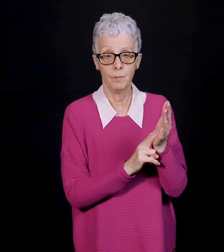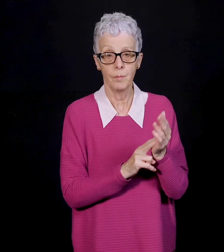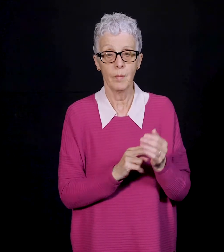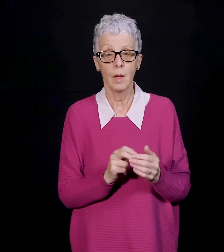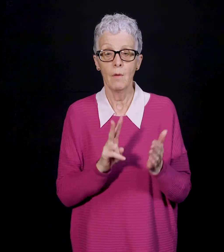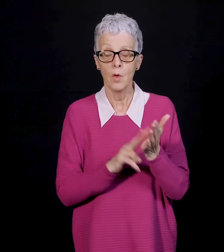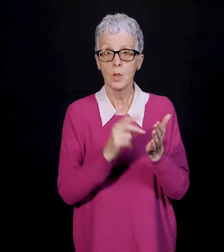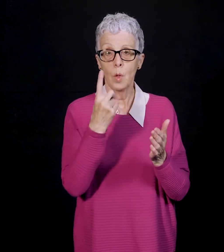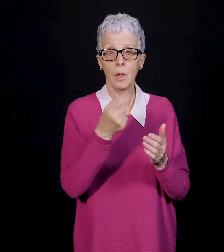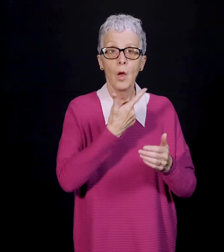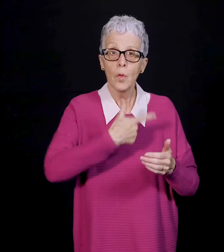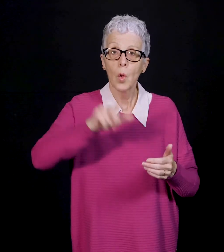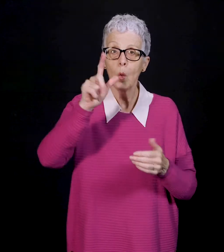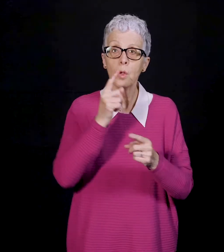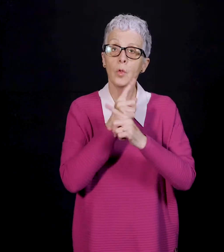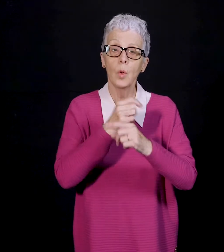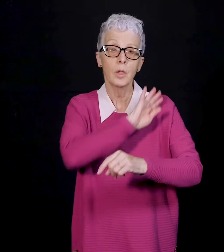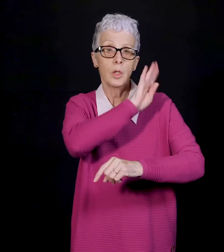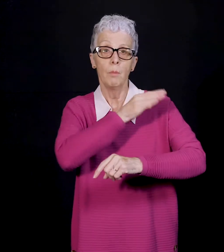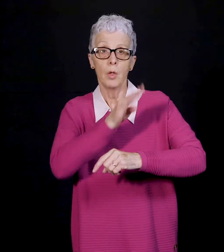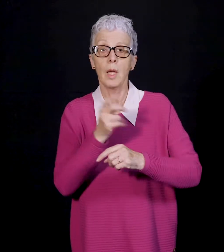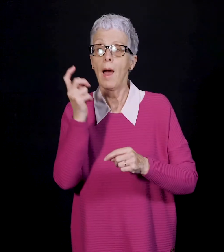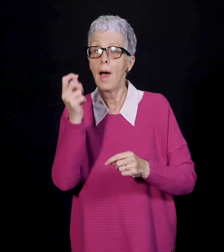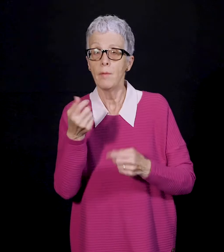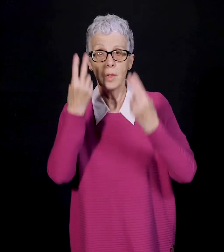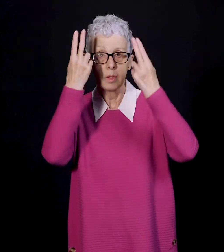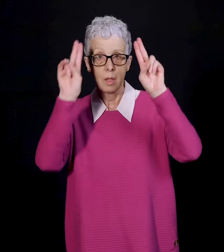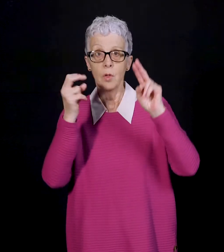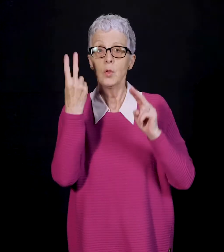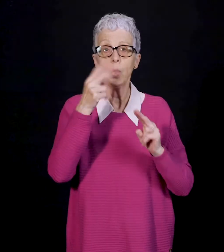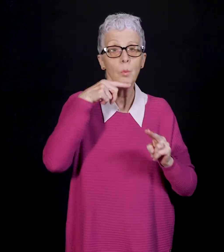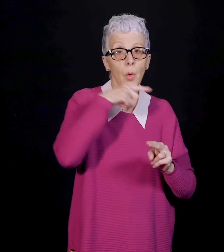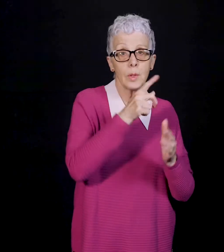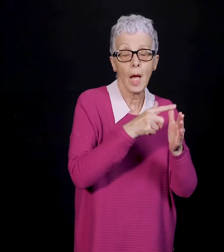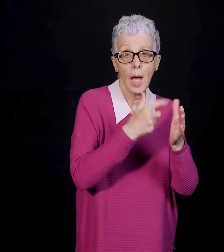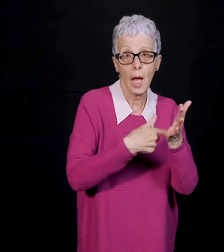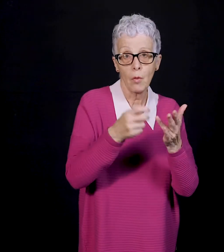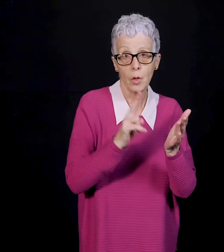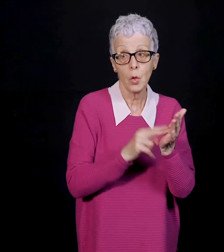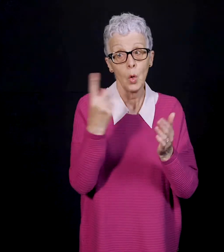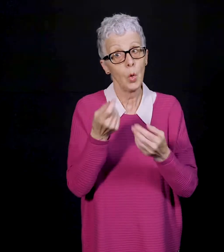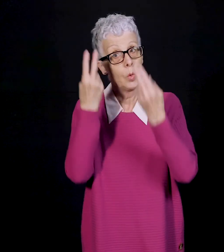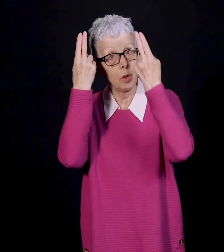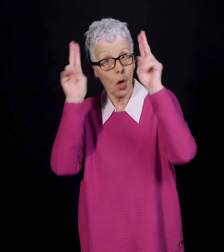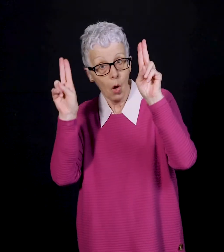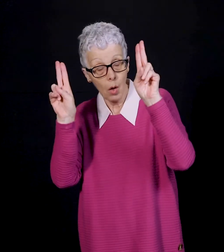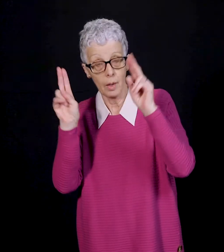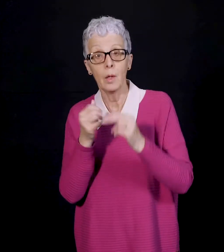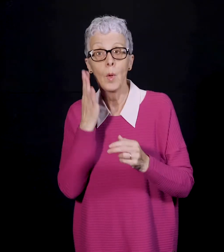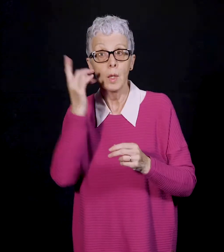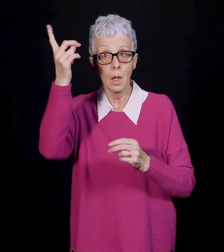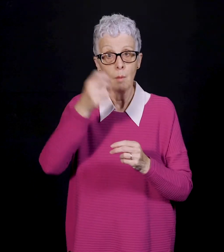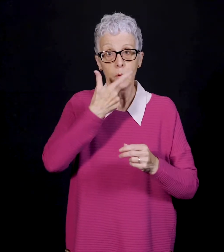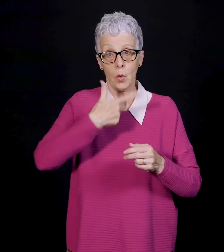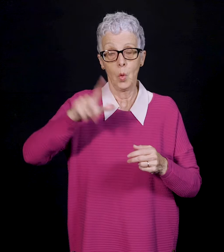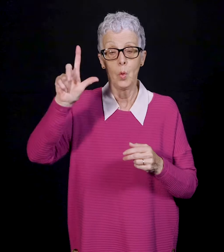1. The Lord spoke to Moses after the death of the two sons of Aaron, who died when they approached the Lord. And